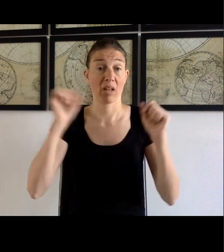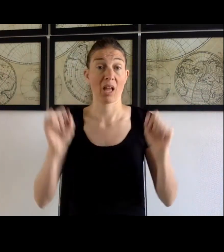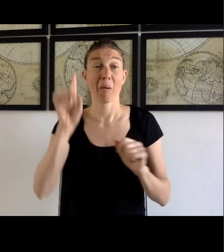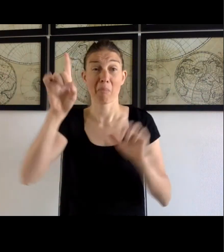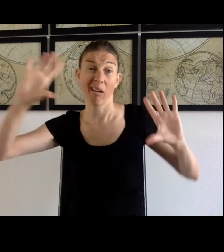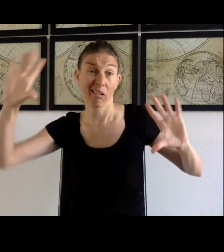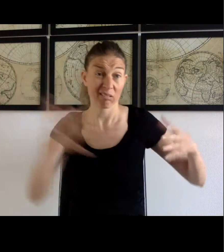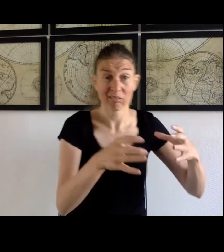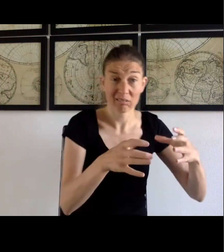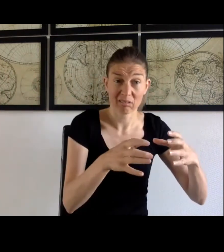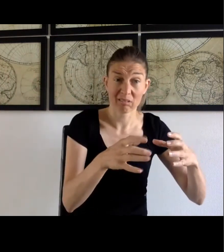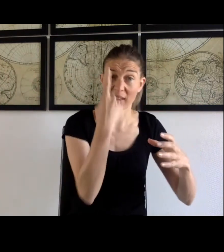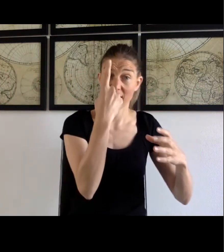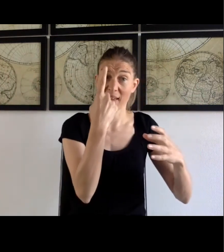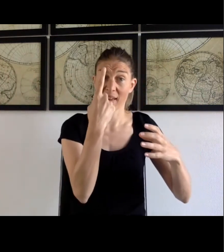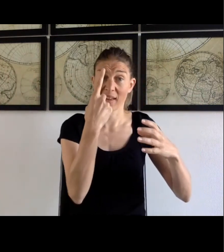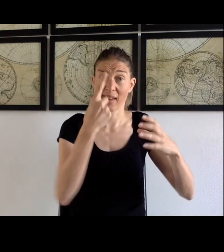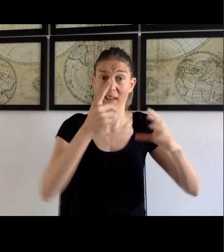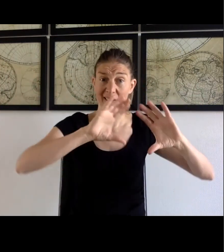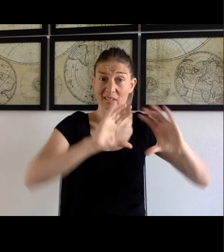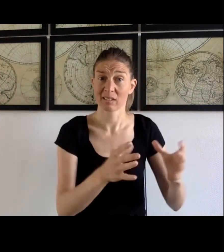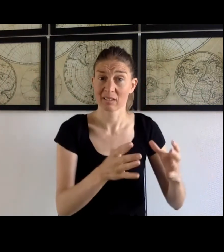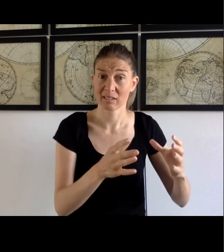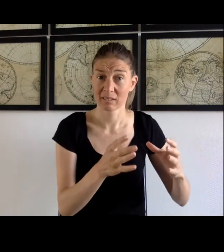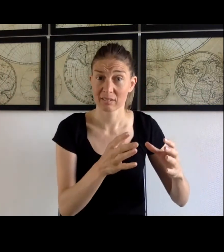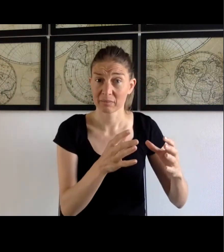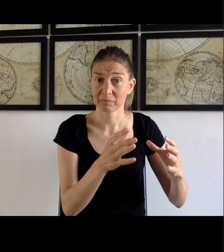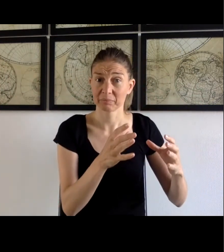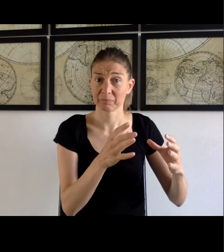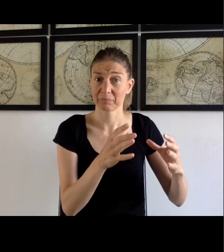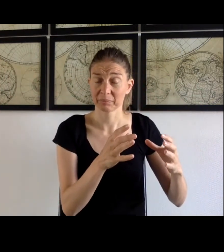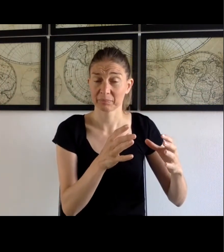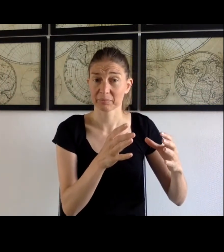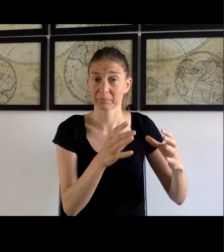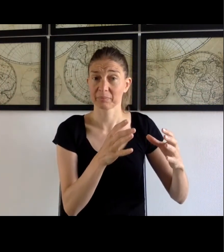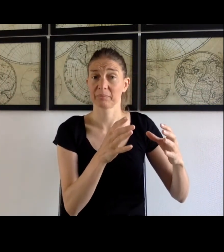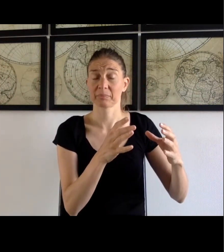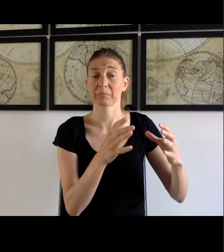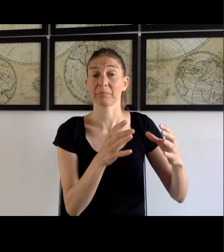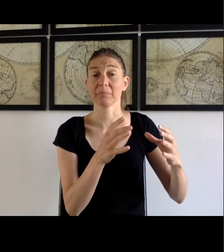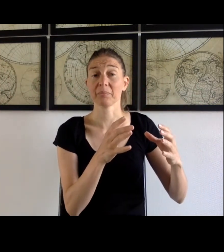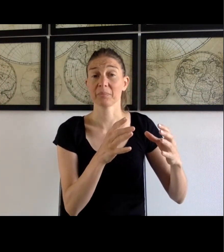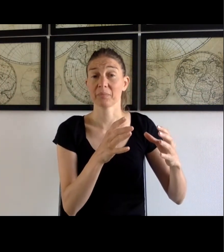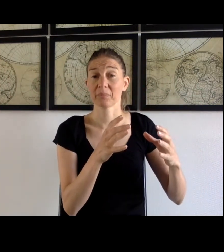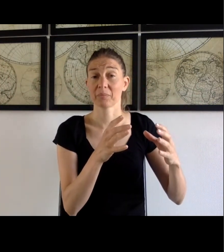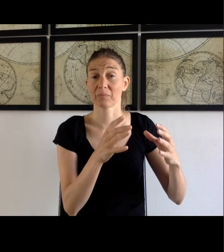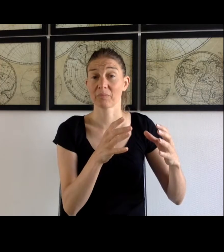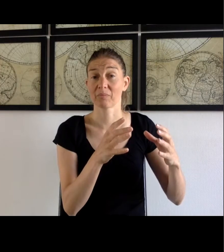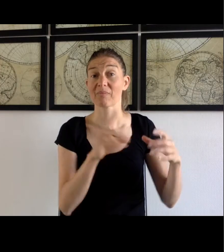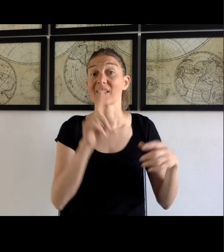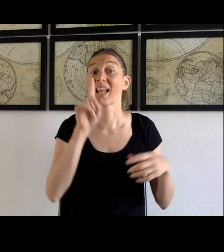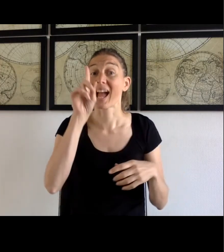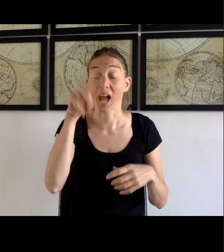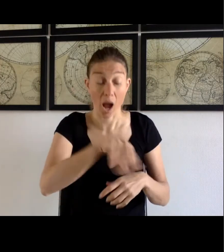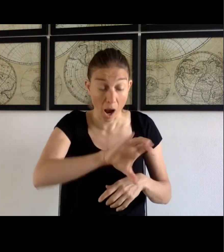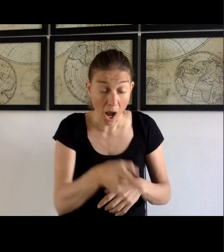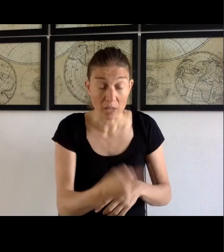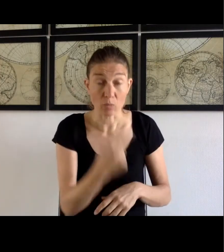time, all kind of support given by the country is at the same level, because only